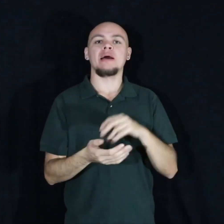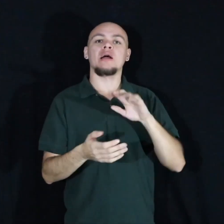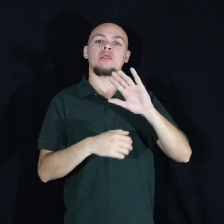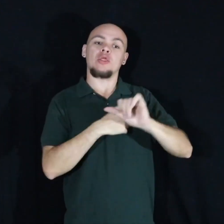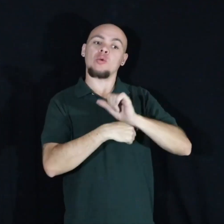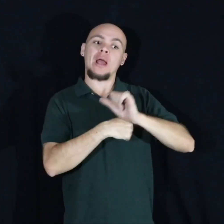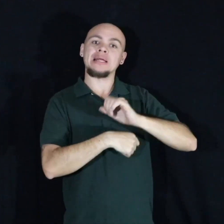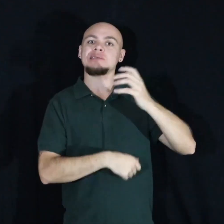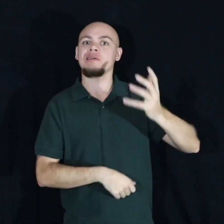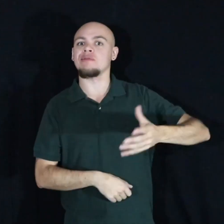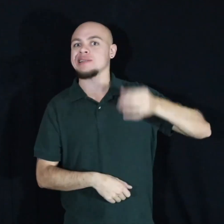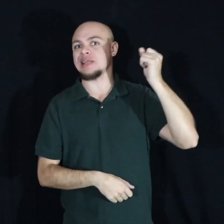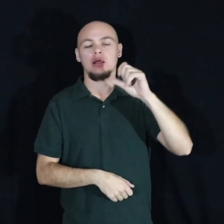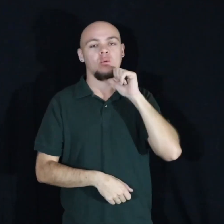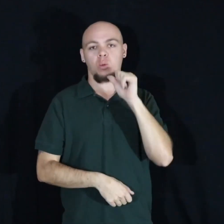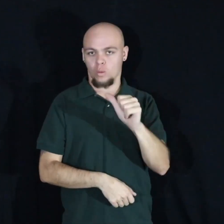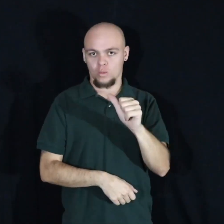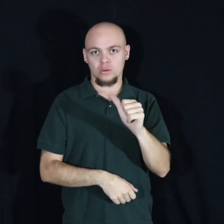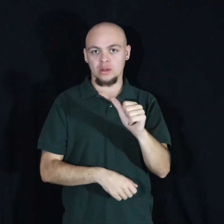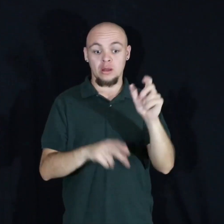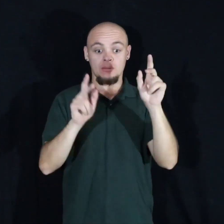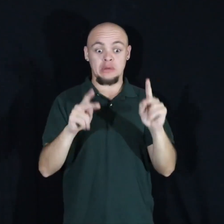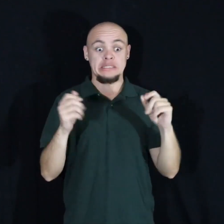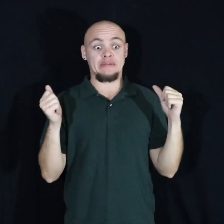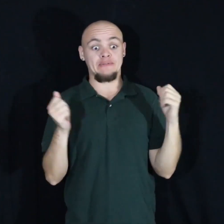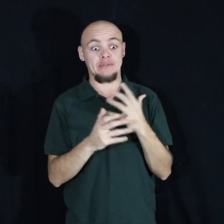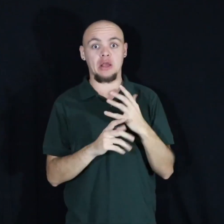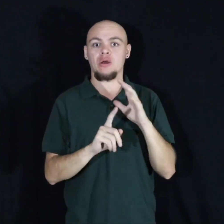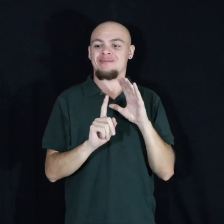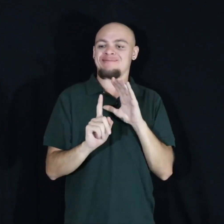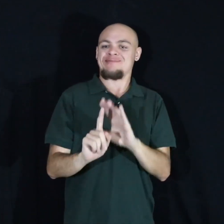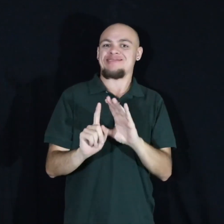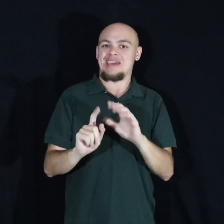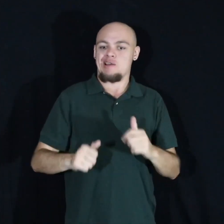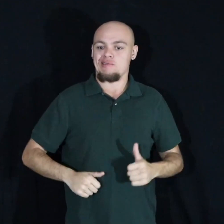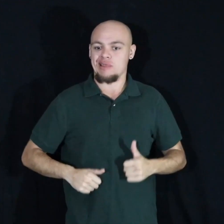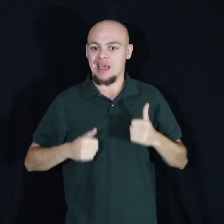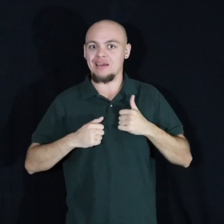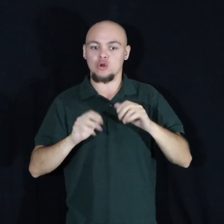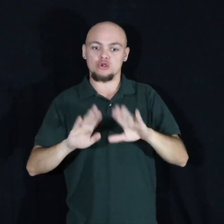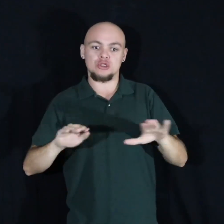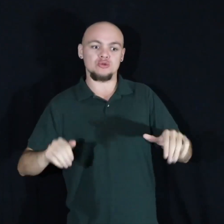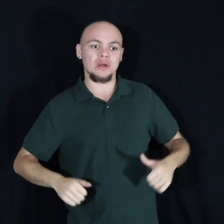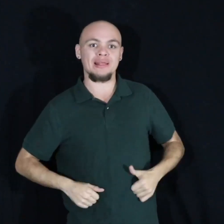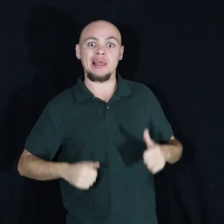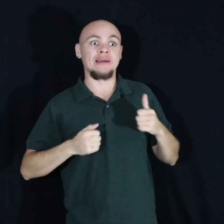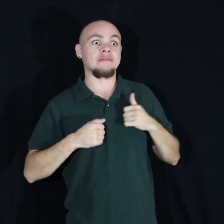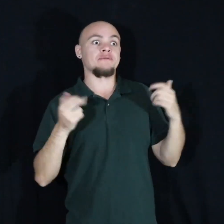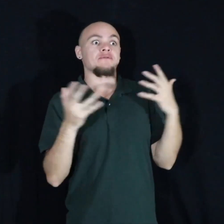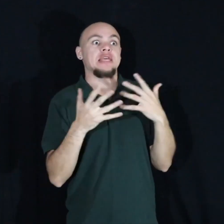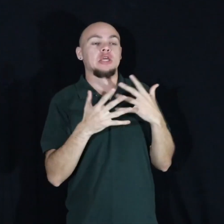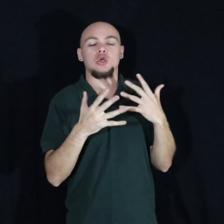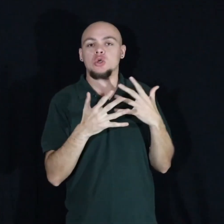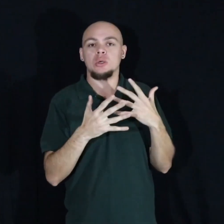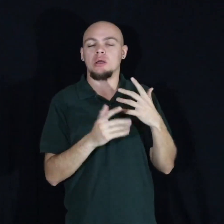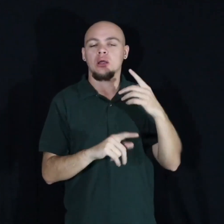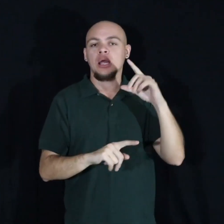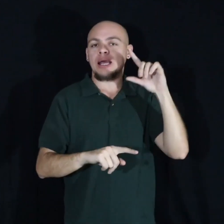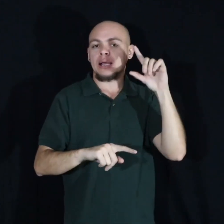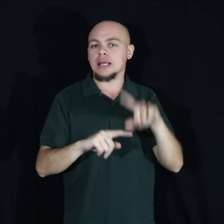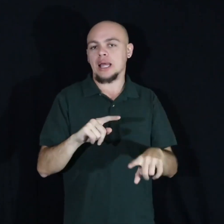you. A person who lives in fear for their or their children or their pets' lives cannot